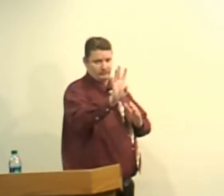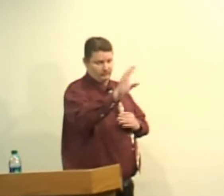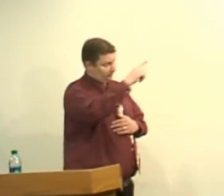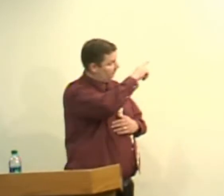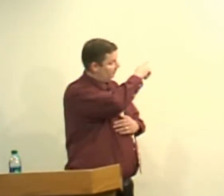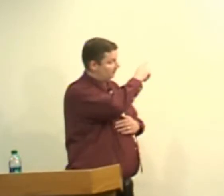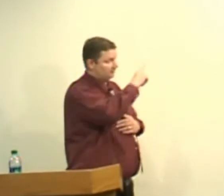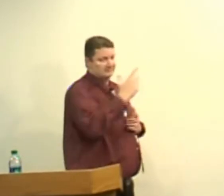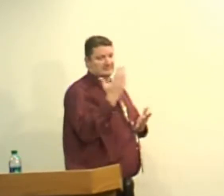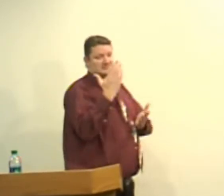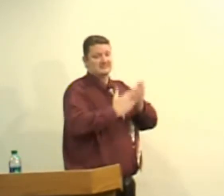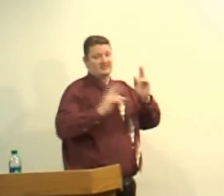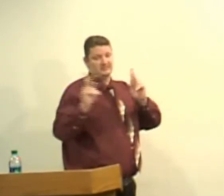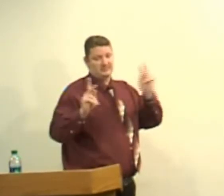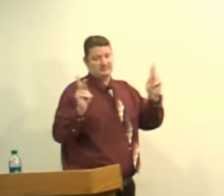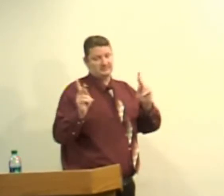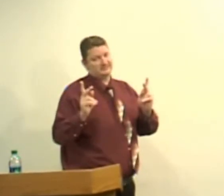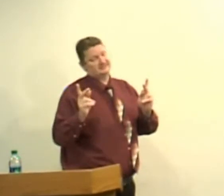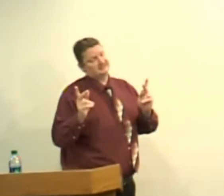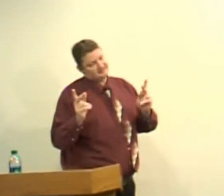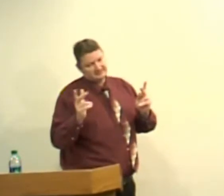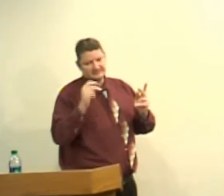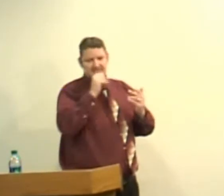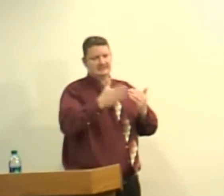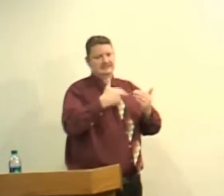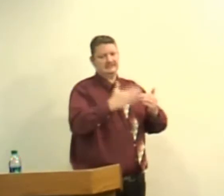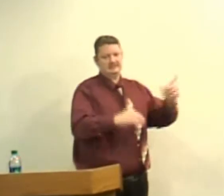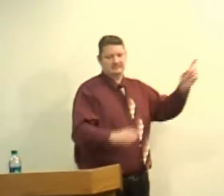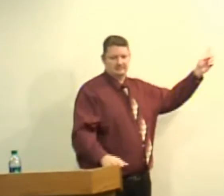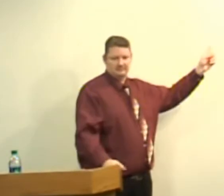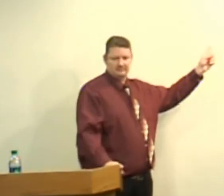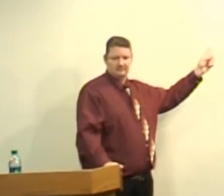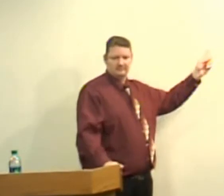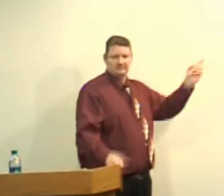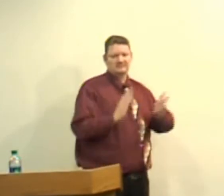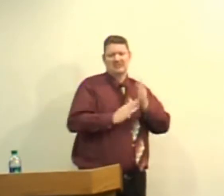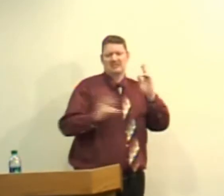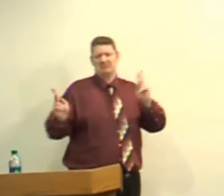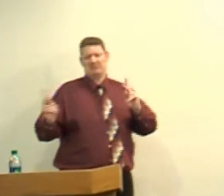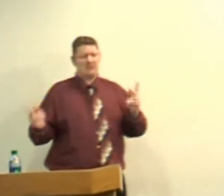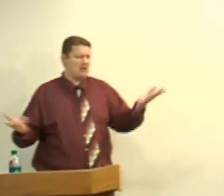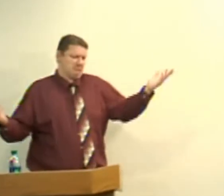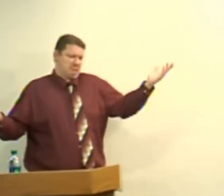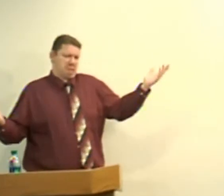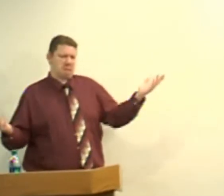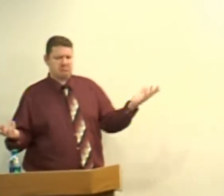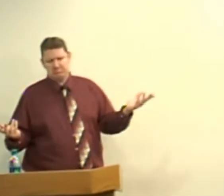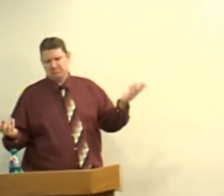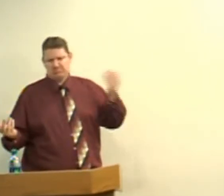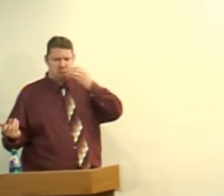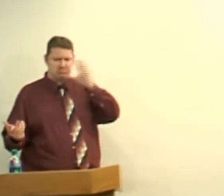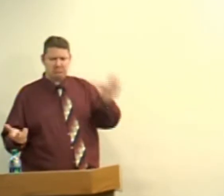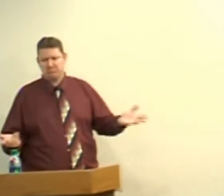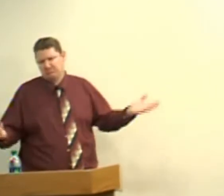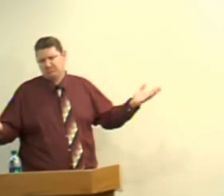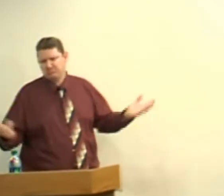Now, verse 4, it says that some people, some people don't care.